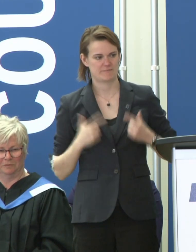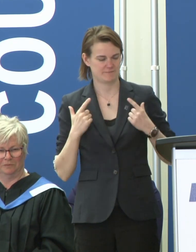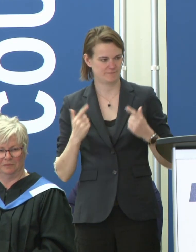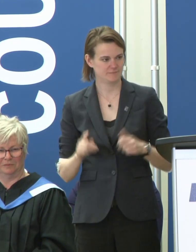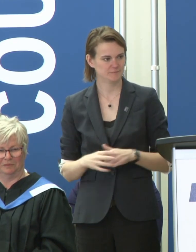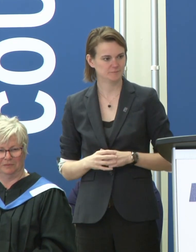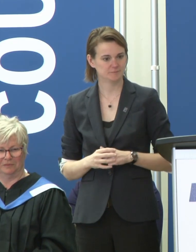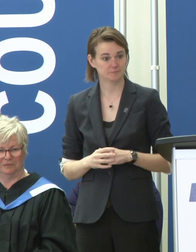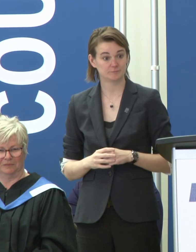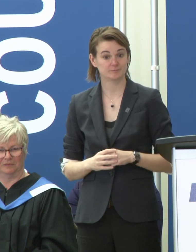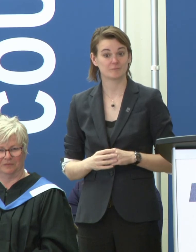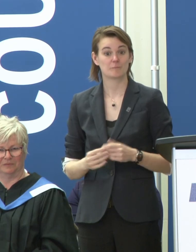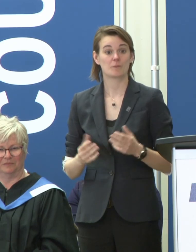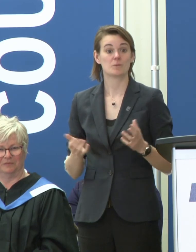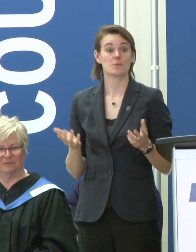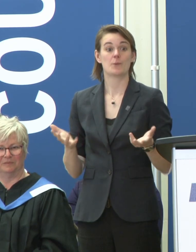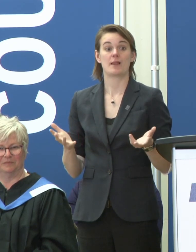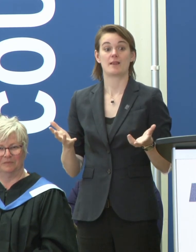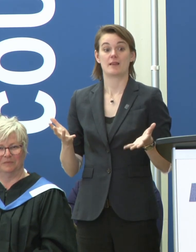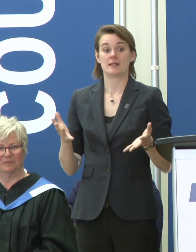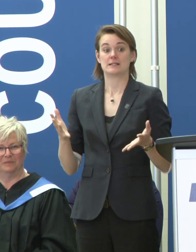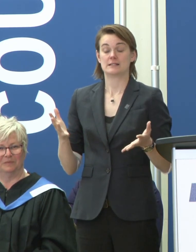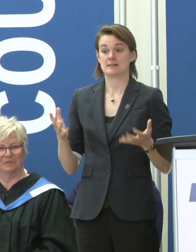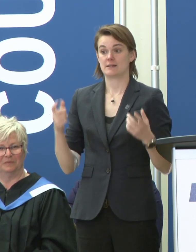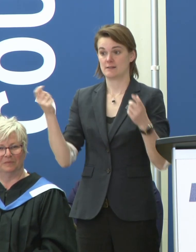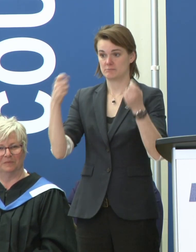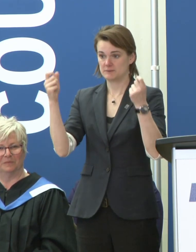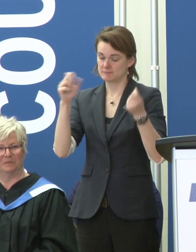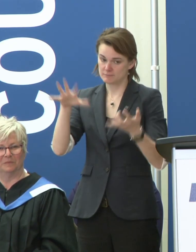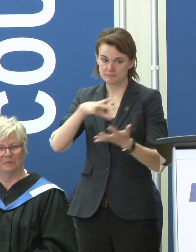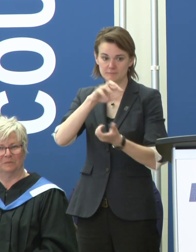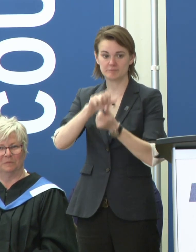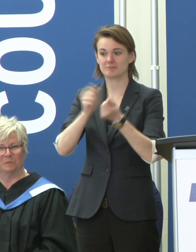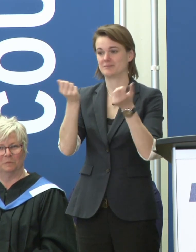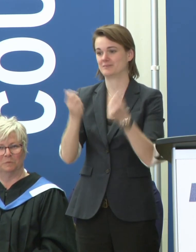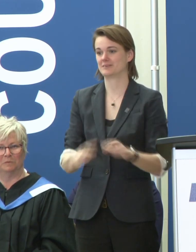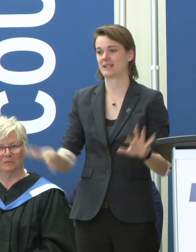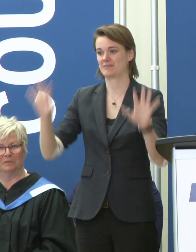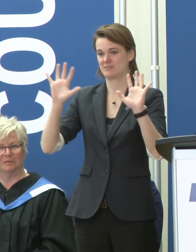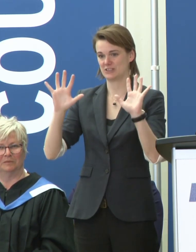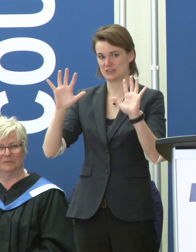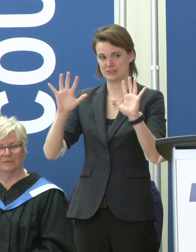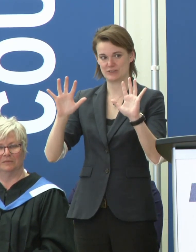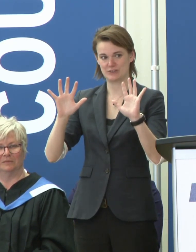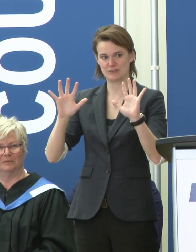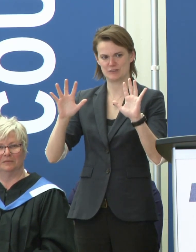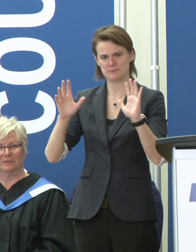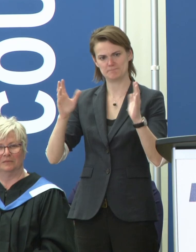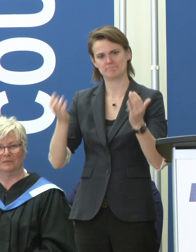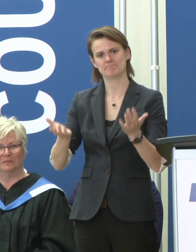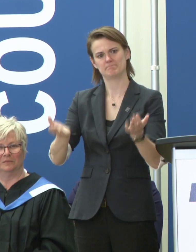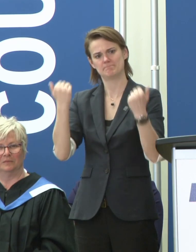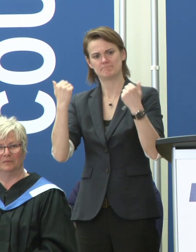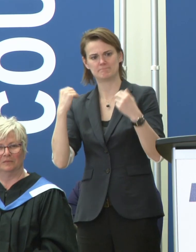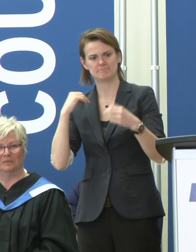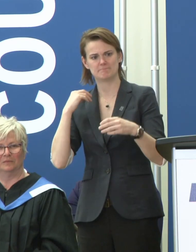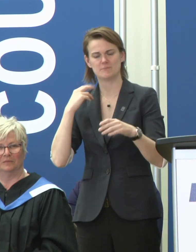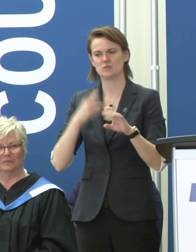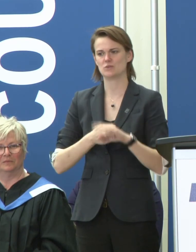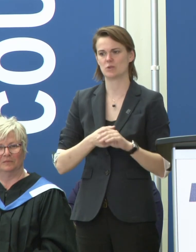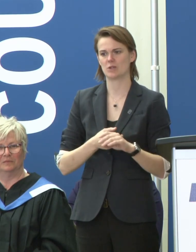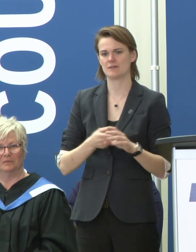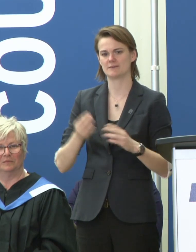Well, that brings us to the end of today's convocation proceedings. We invite everyone to join us for a reception